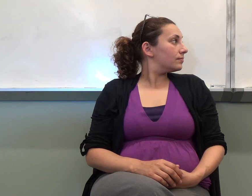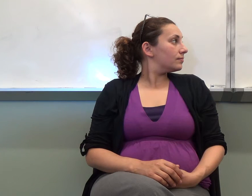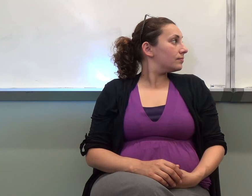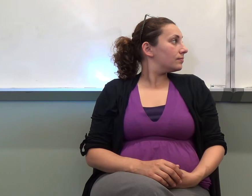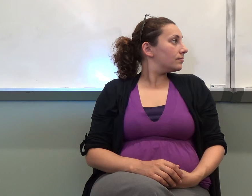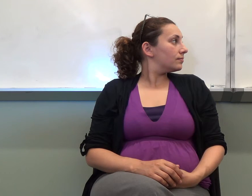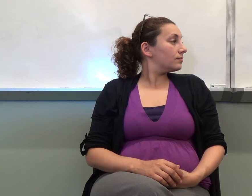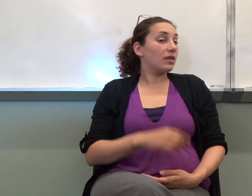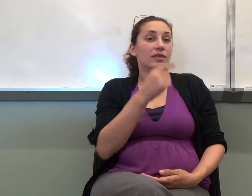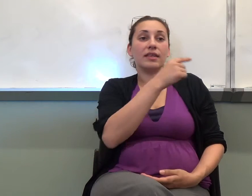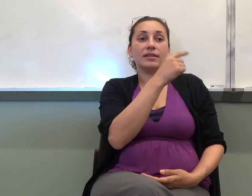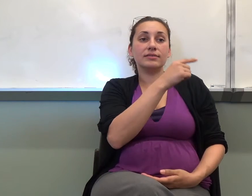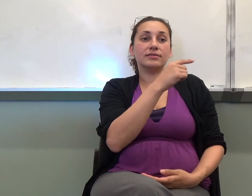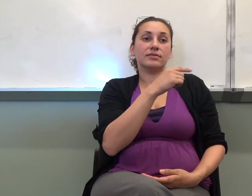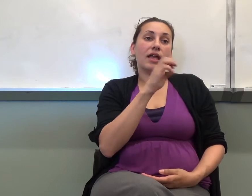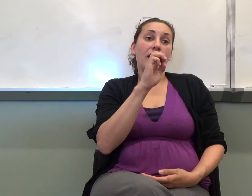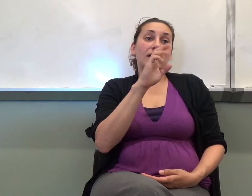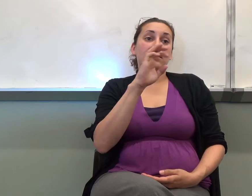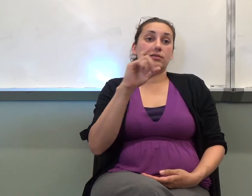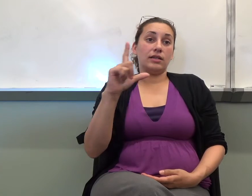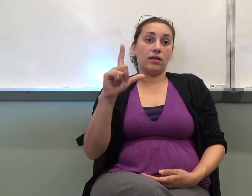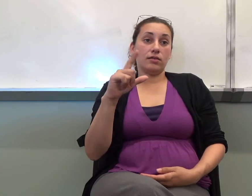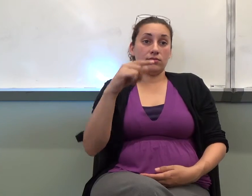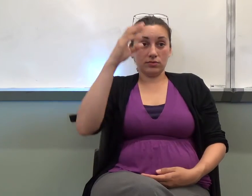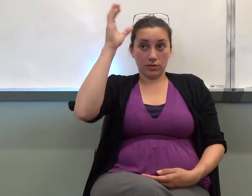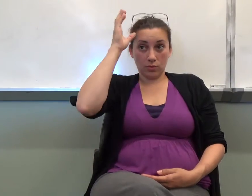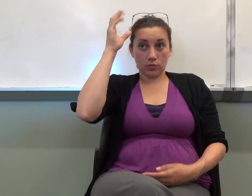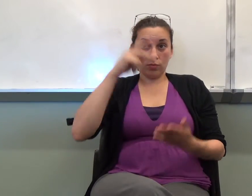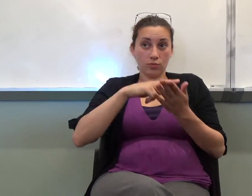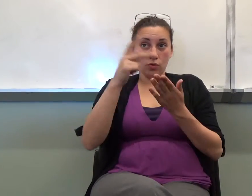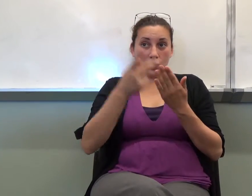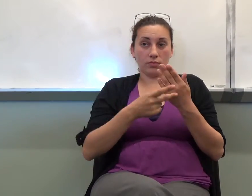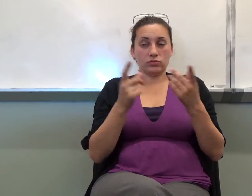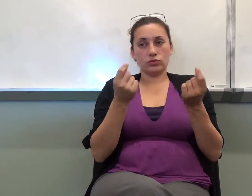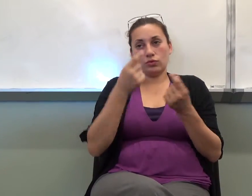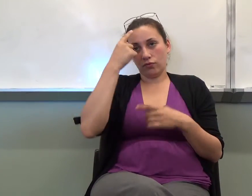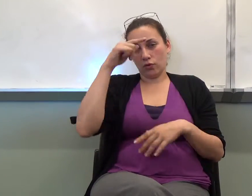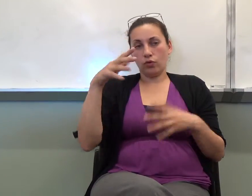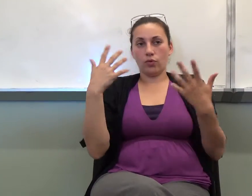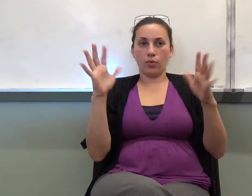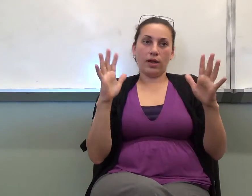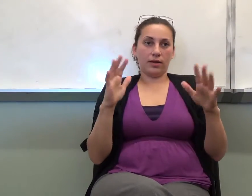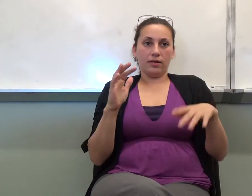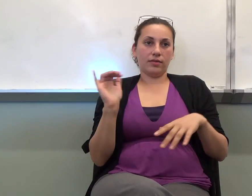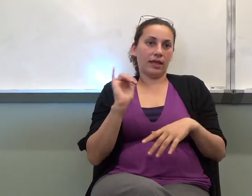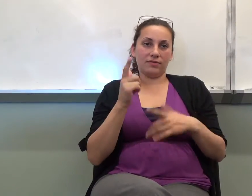Now this is what Excel does for you automatically. Yeah, of course.